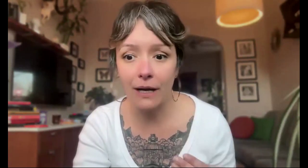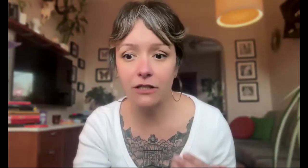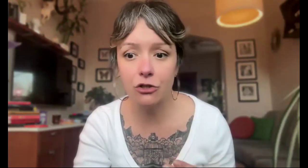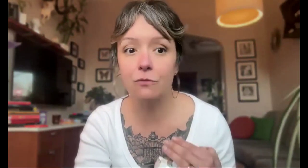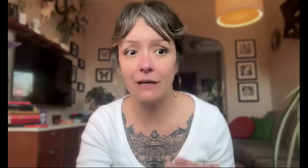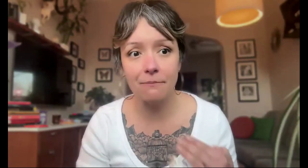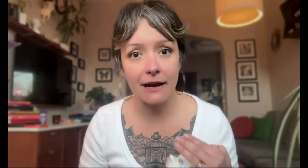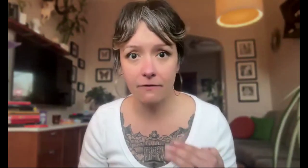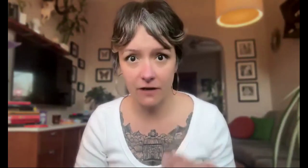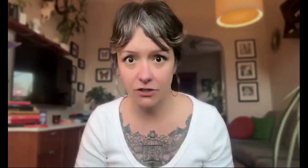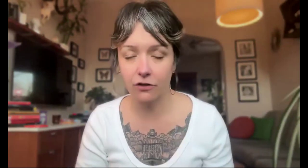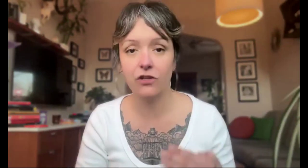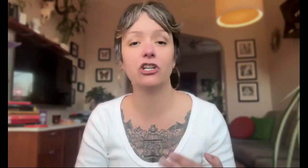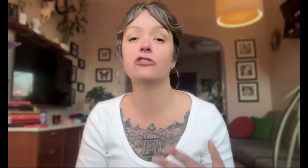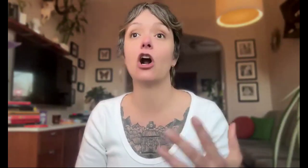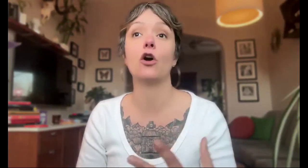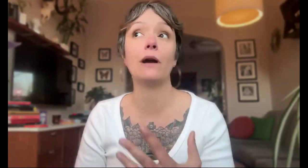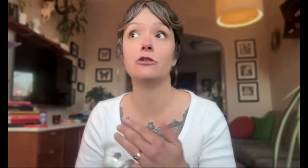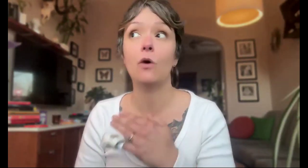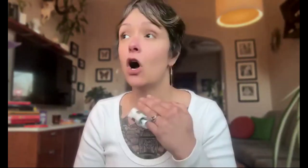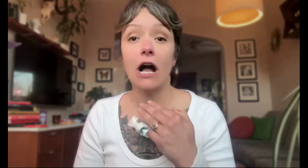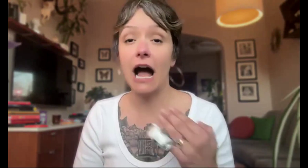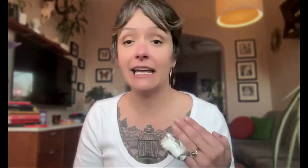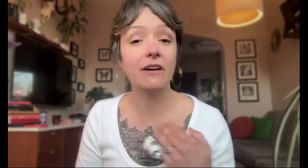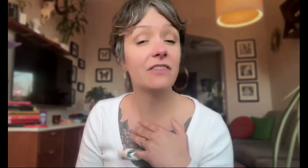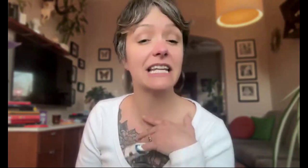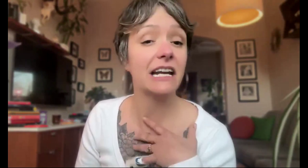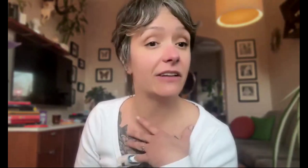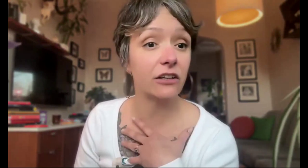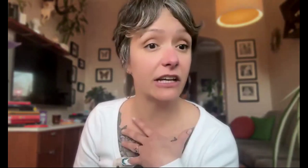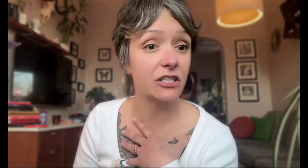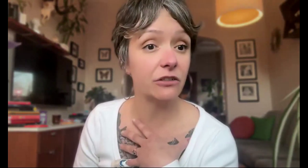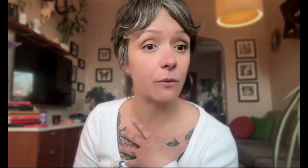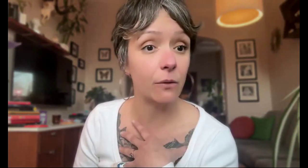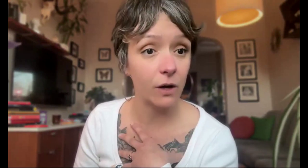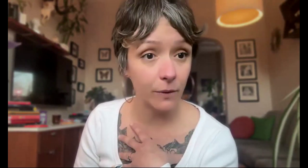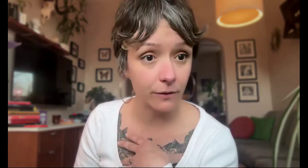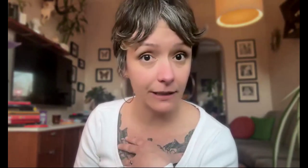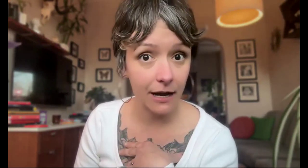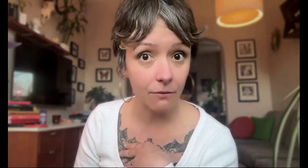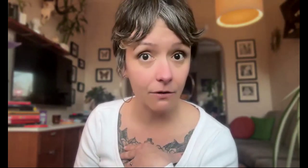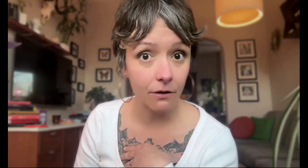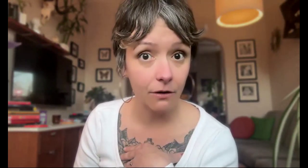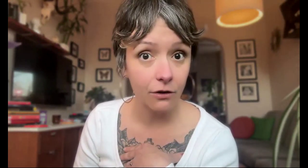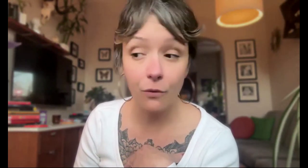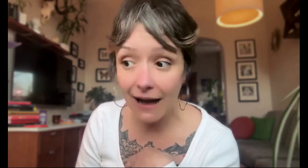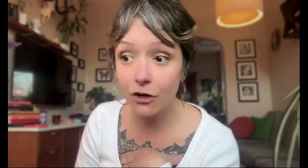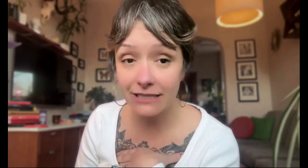going to be beneficial. The children are going to, even if this idea of like looking at you like, wait, what are we doing now? You have